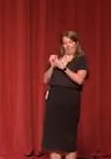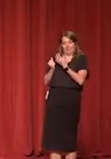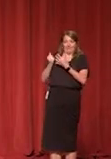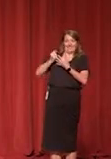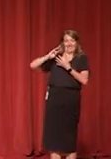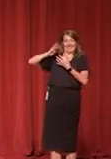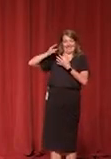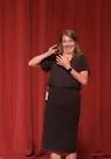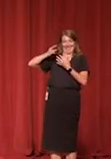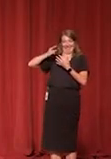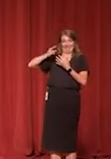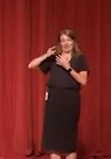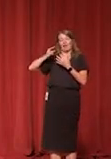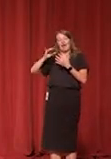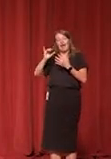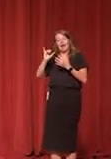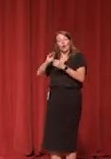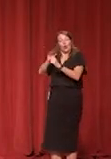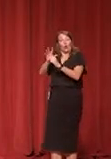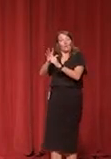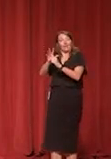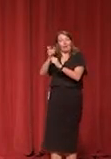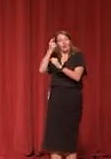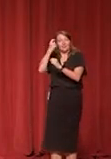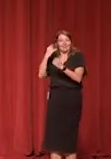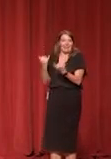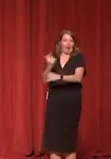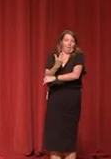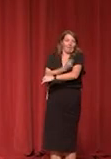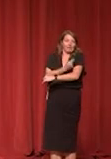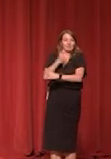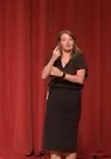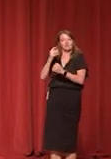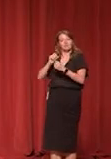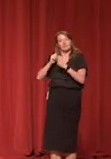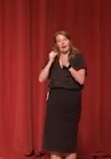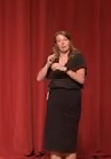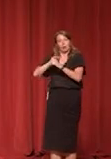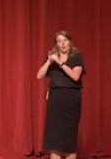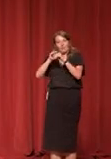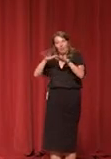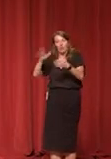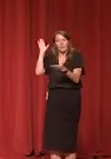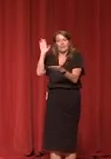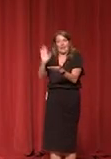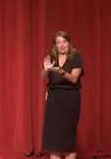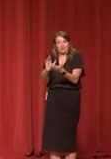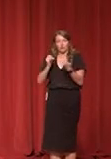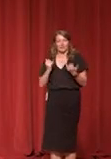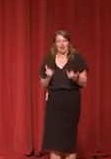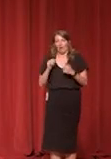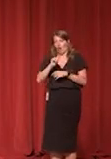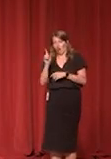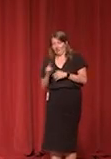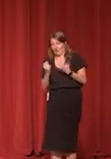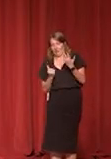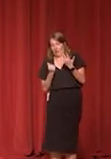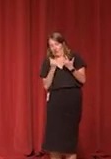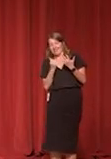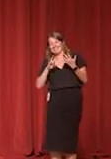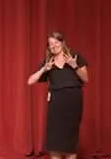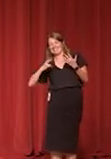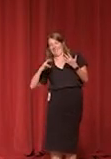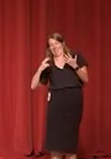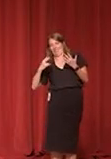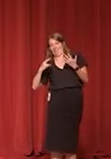States. But that number is going to improve with the invention of the vaccines and treatment. So Alzheimer's right now is the seventh